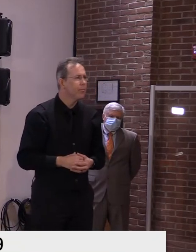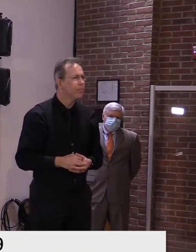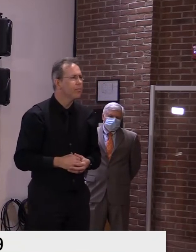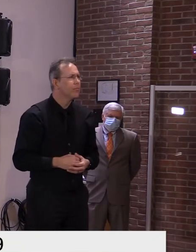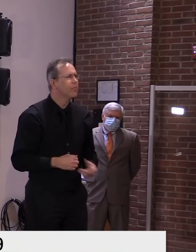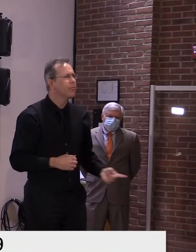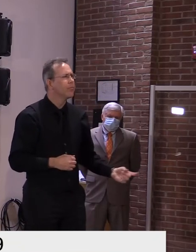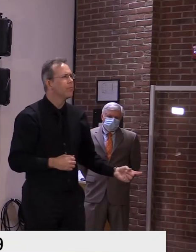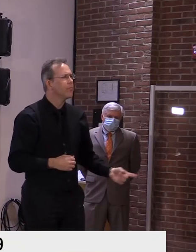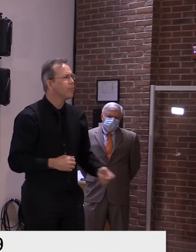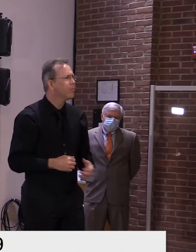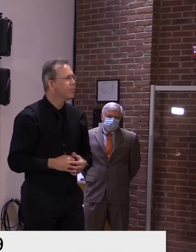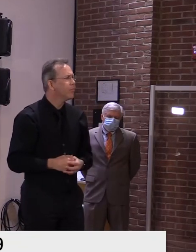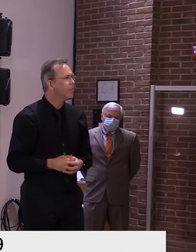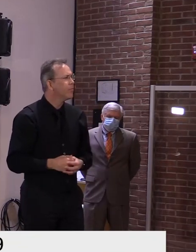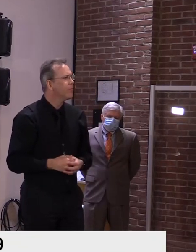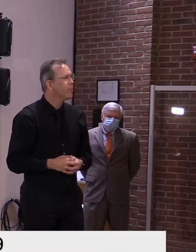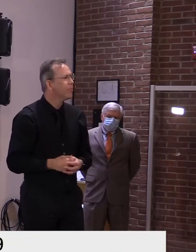Tom, the Vermont Standard.